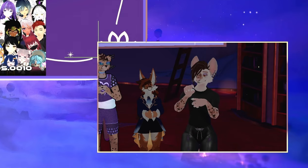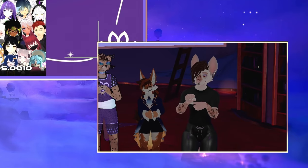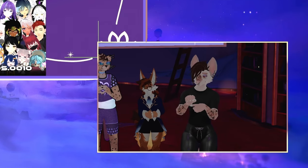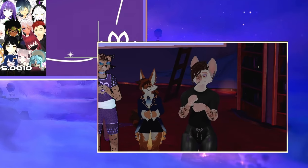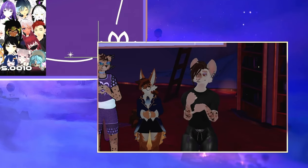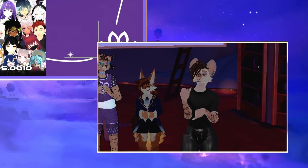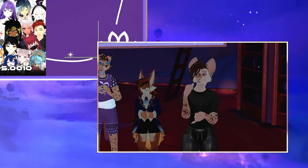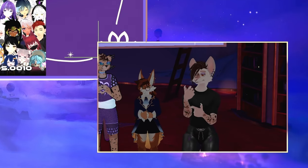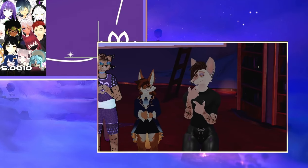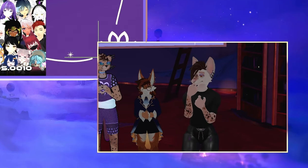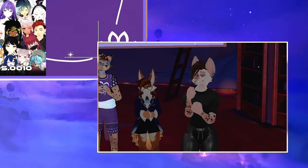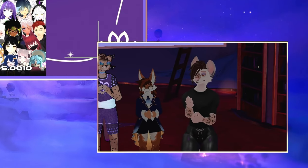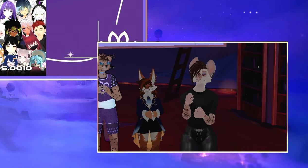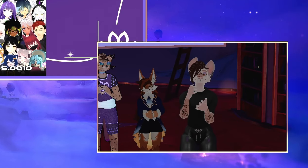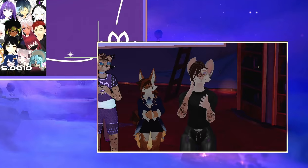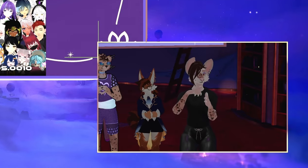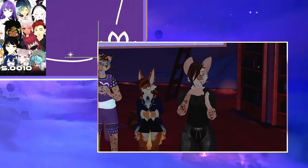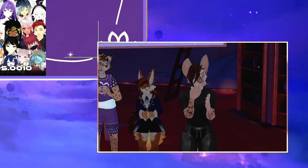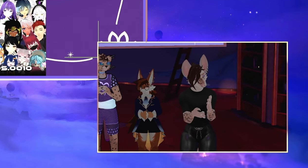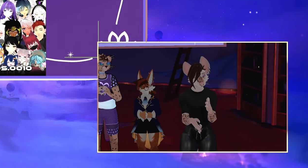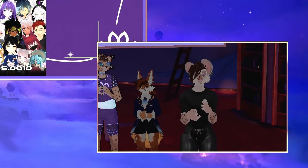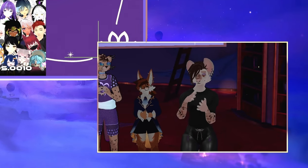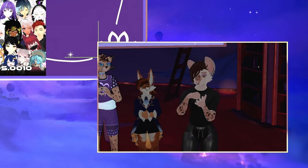community, by all means, those are the two quickest ways to reach us and get involved.